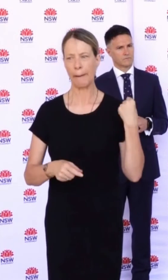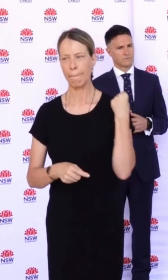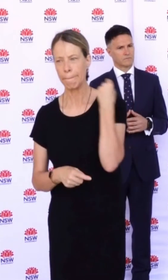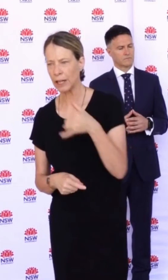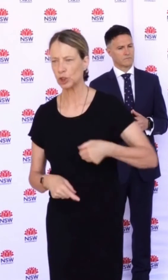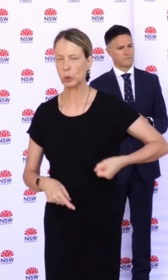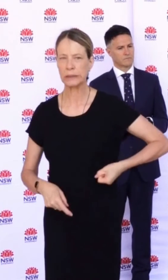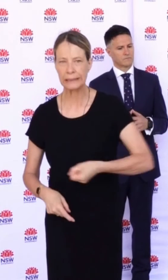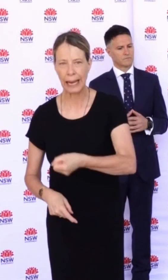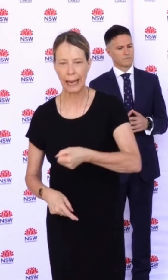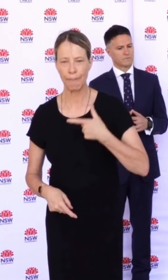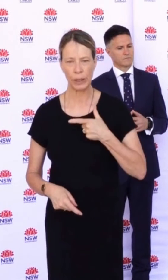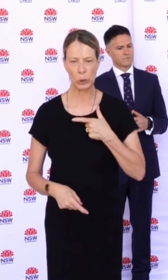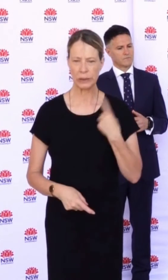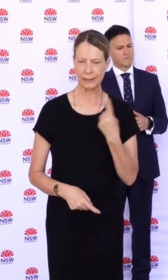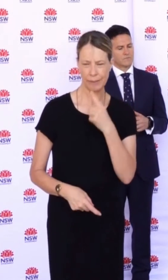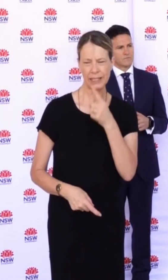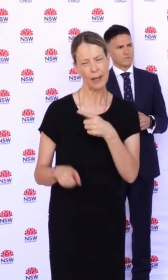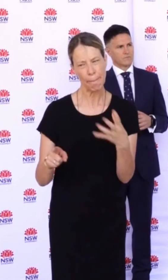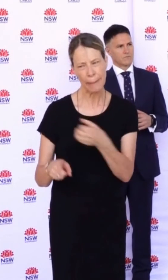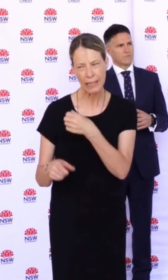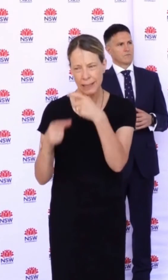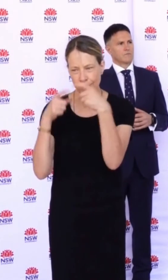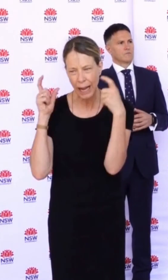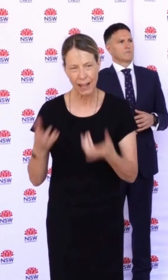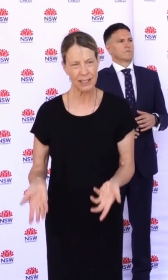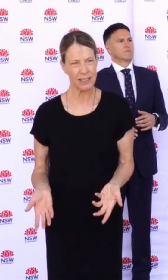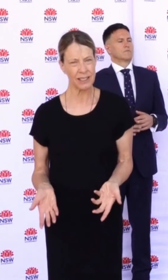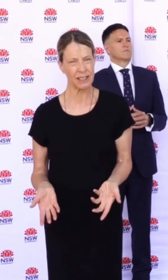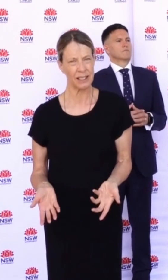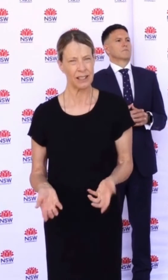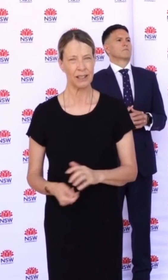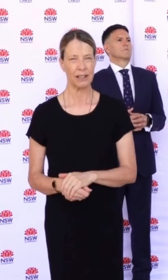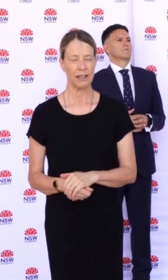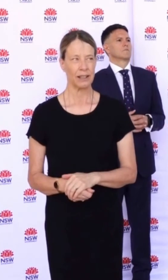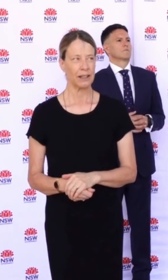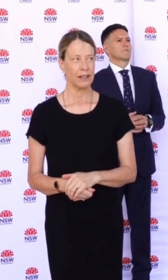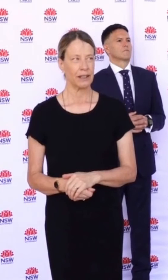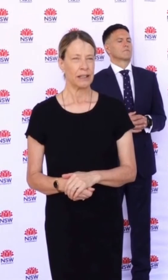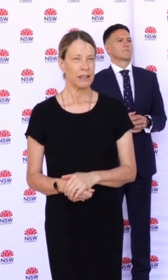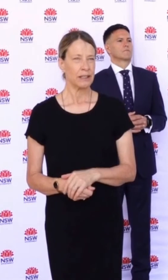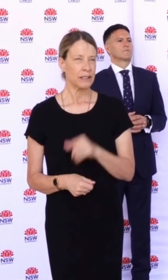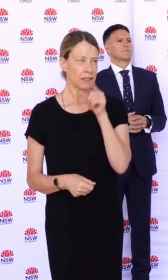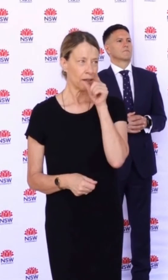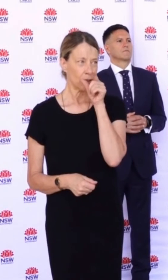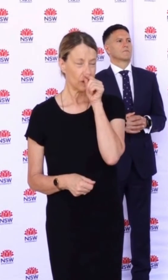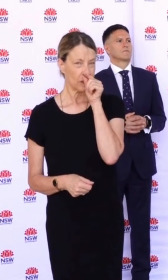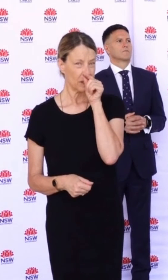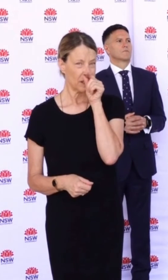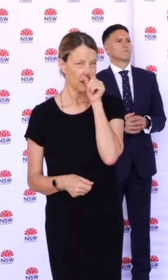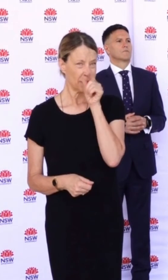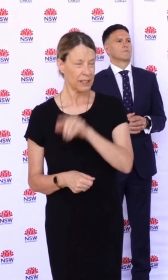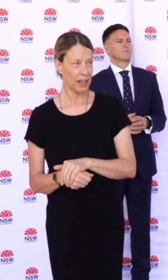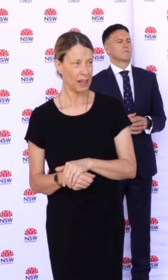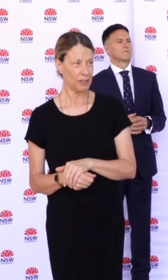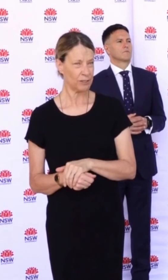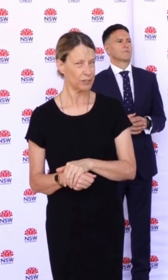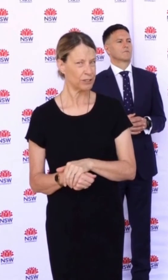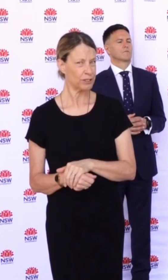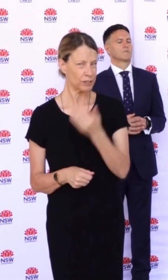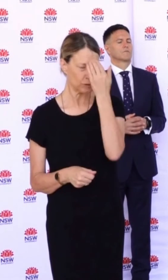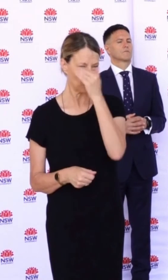most days she has about half of the staff in the office and they're well spaced, and I think that's fairly typical. And on the issue of violence around